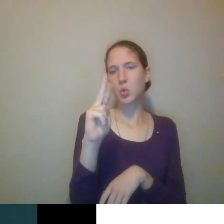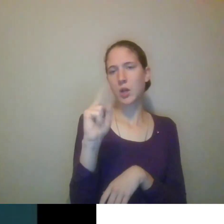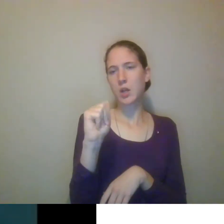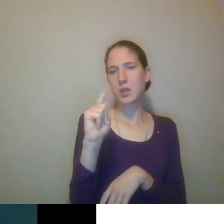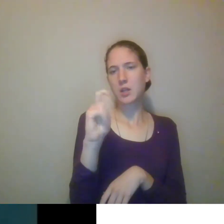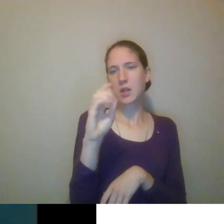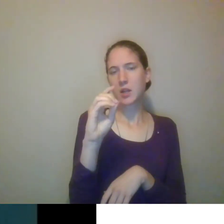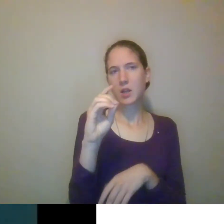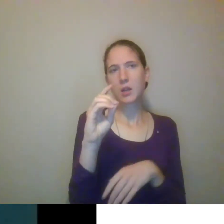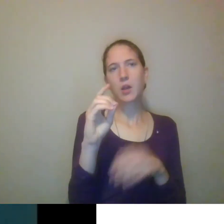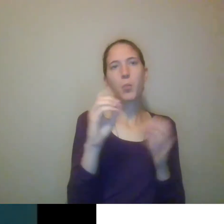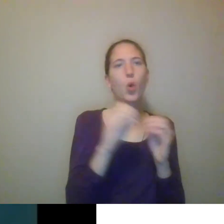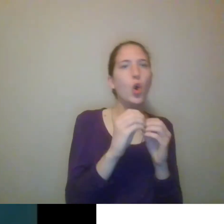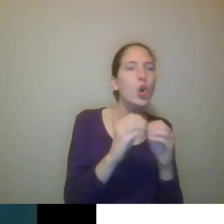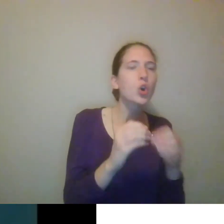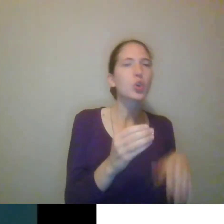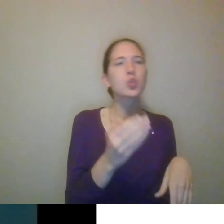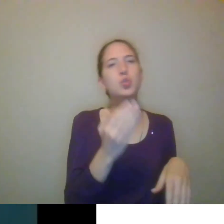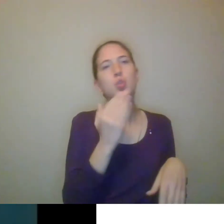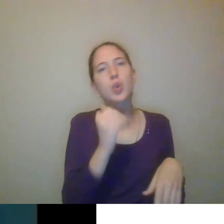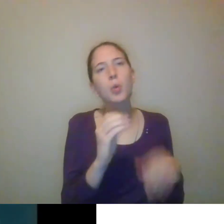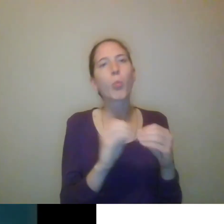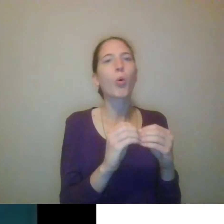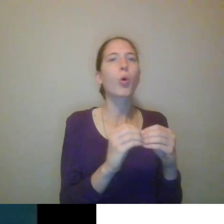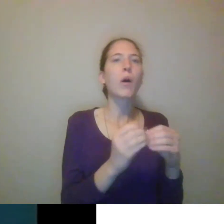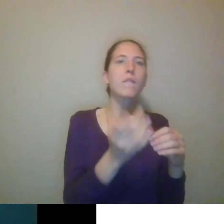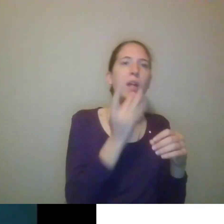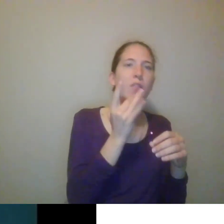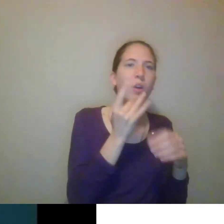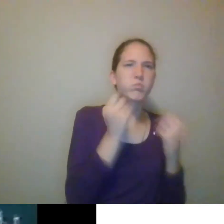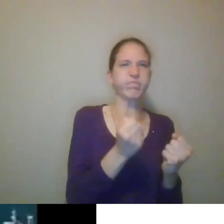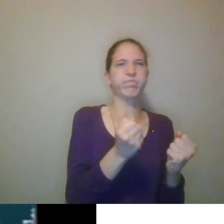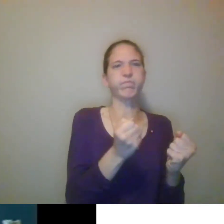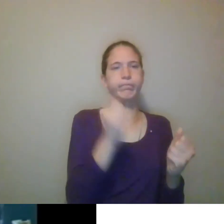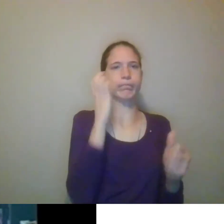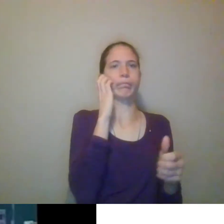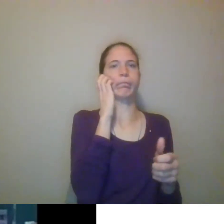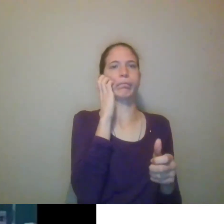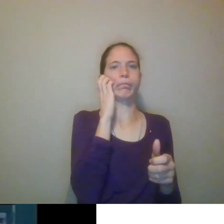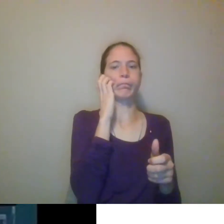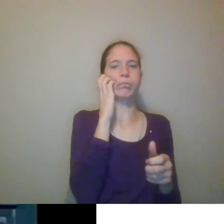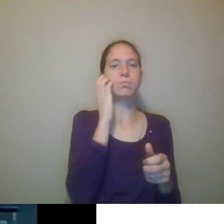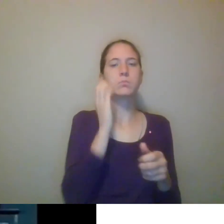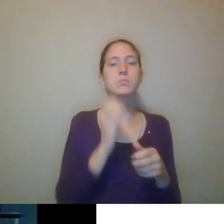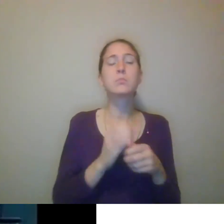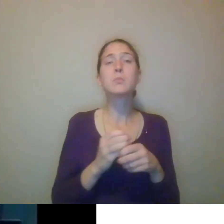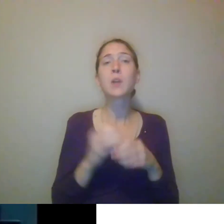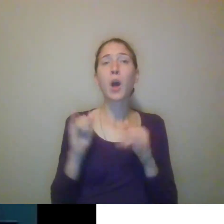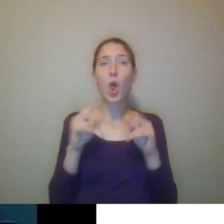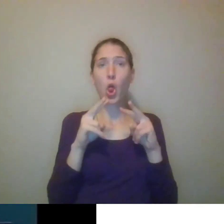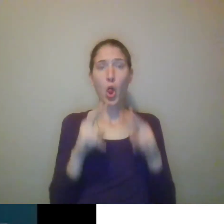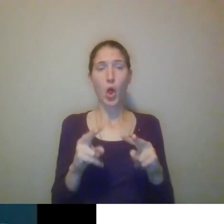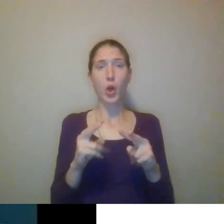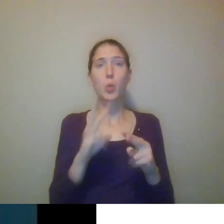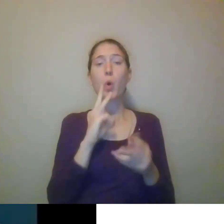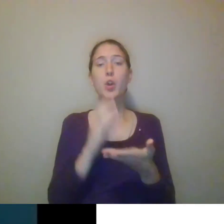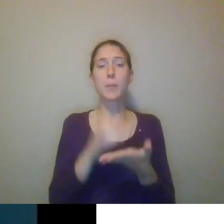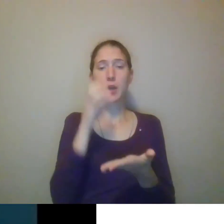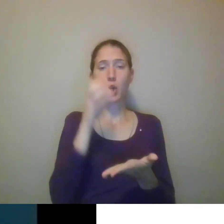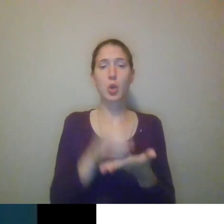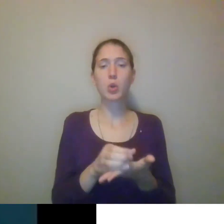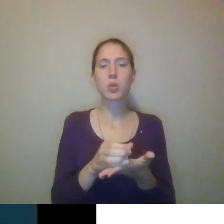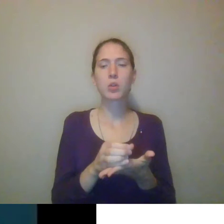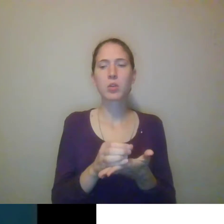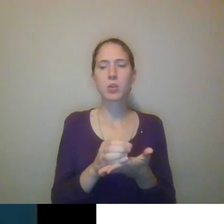flavor, more sugar than it was supposed to. All right? Take a look at our beaker of water here.